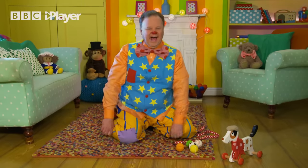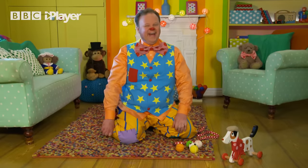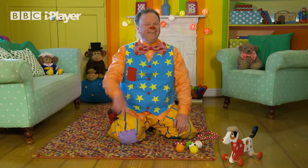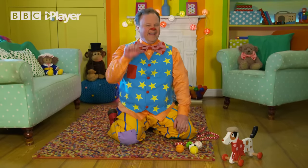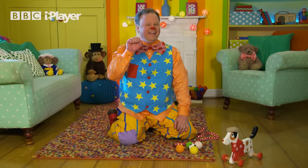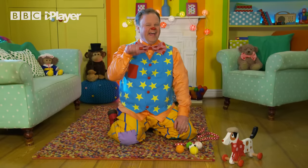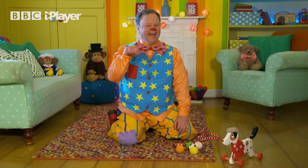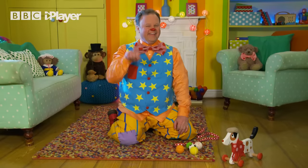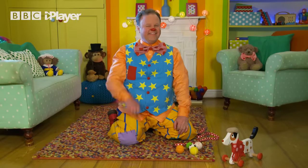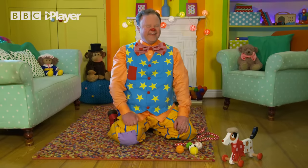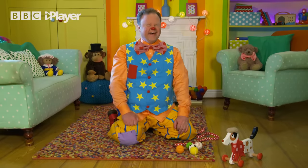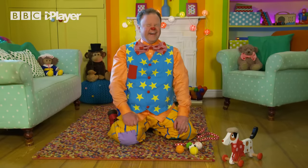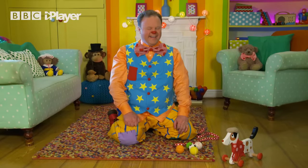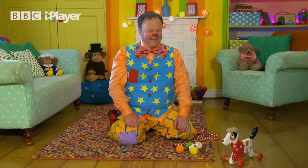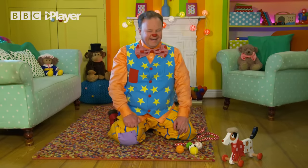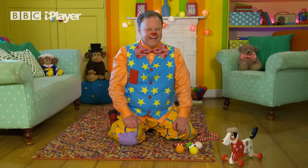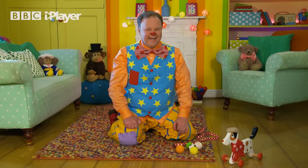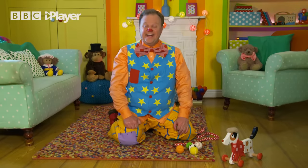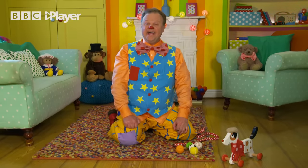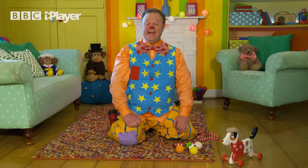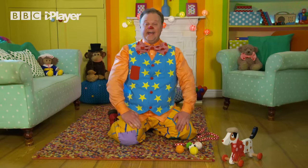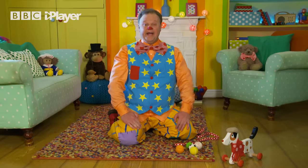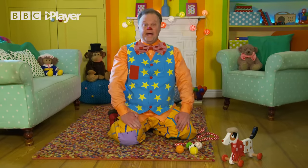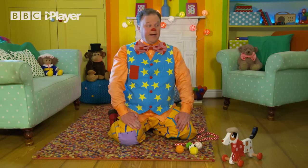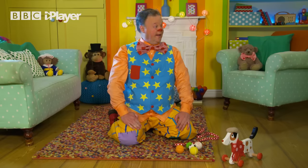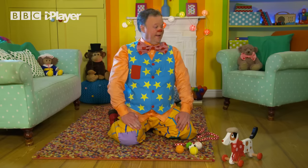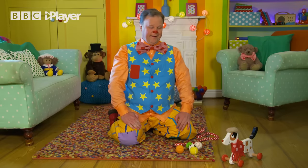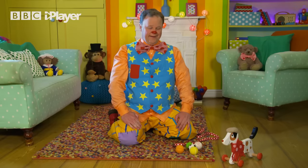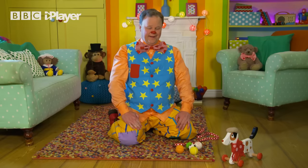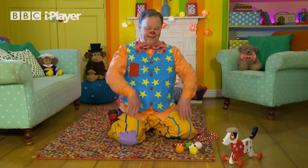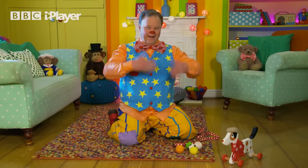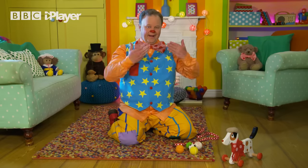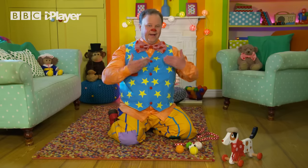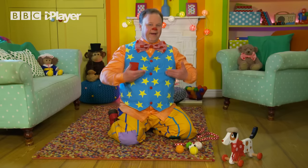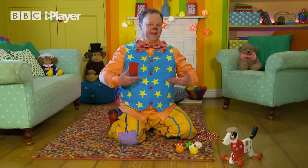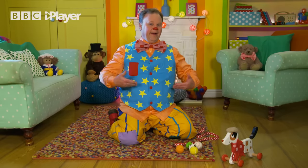I mean, yes. And are you the dog trainer, Mr. Tumble? La-da-da!